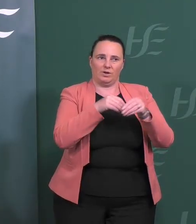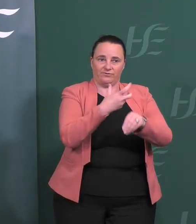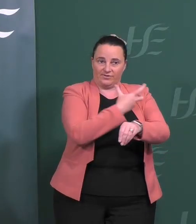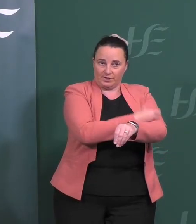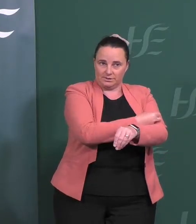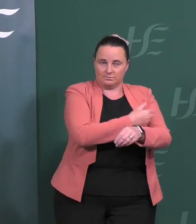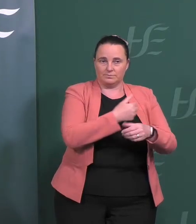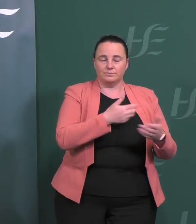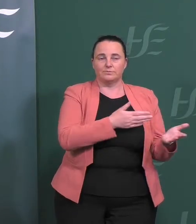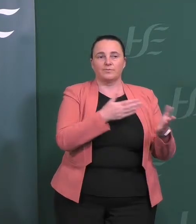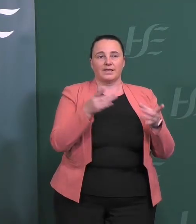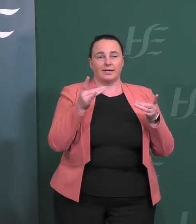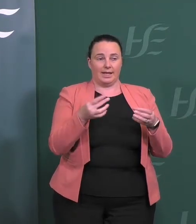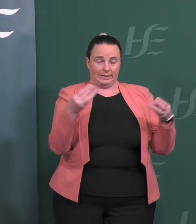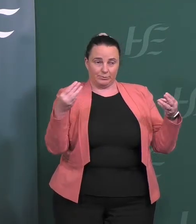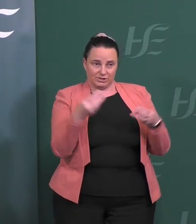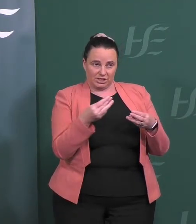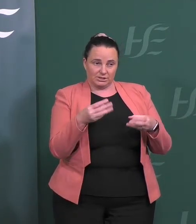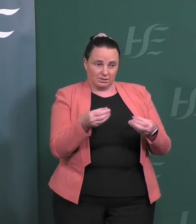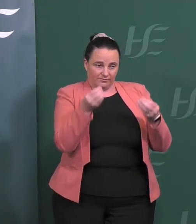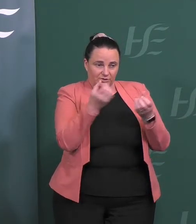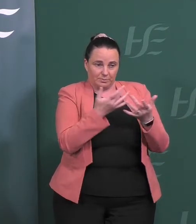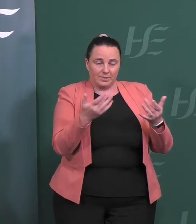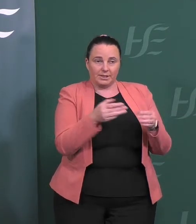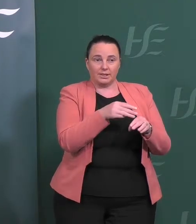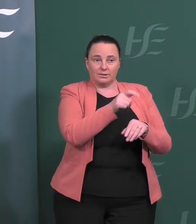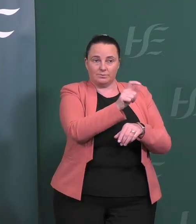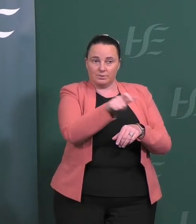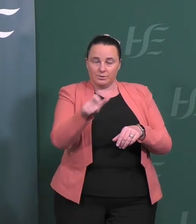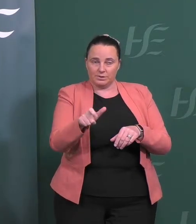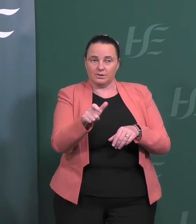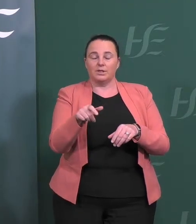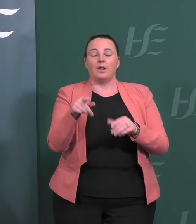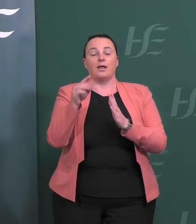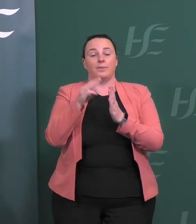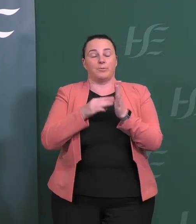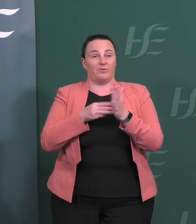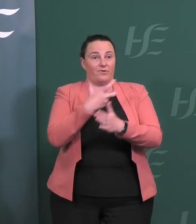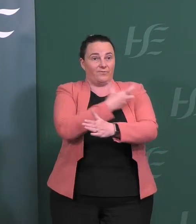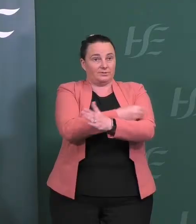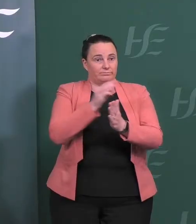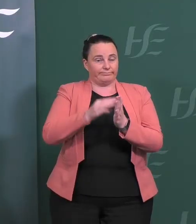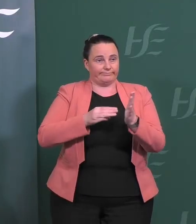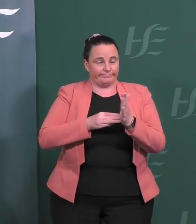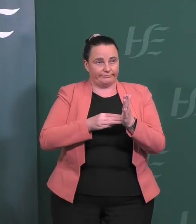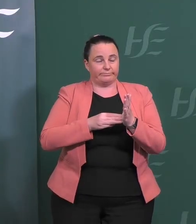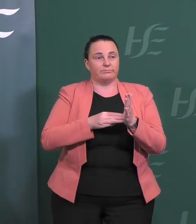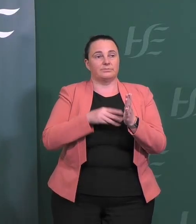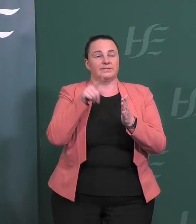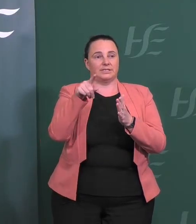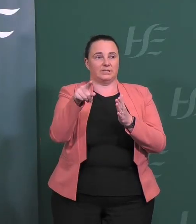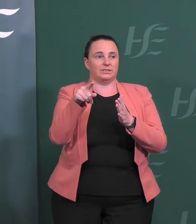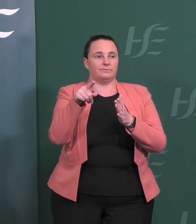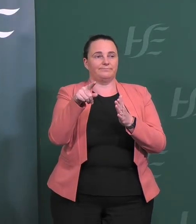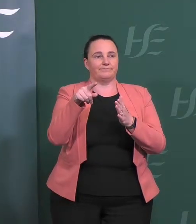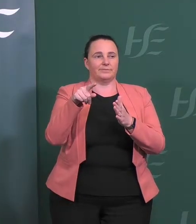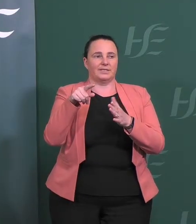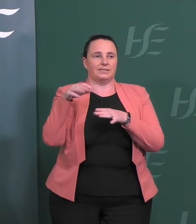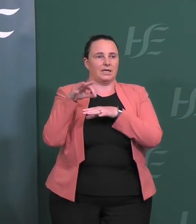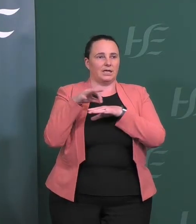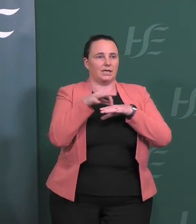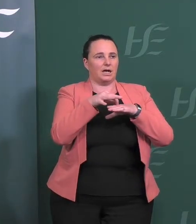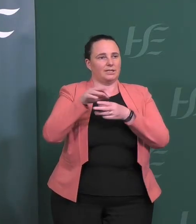from the health protections that it's offering to many people at the moment, the programme has also given us all a glide path to some level of